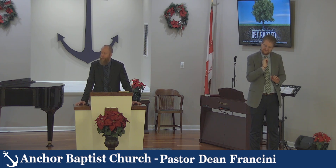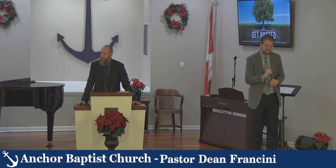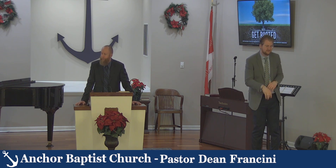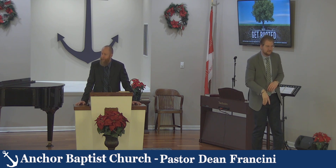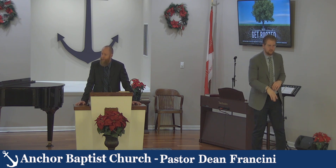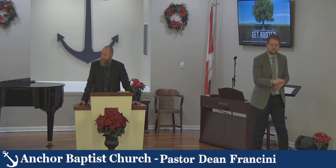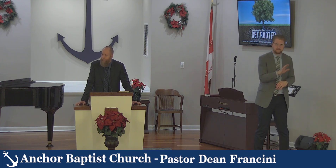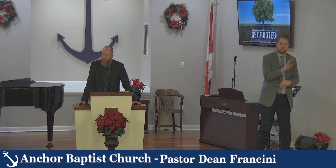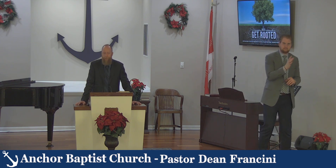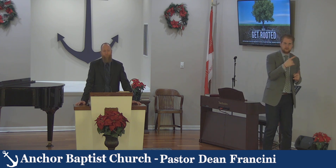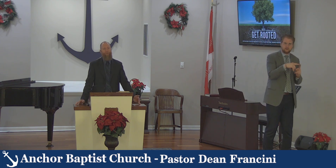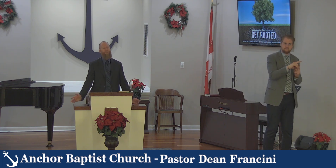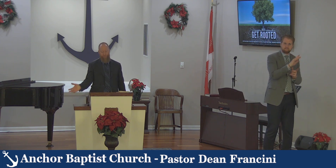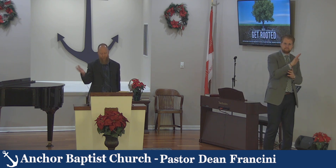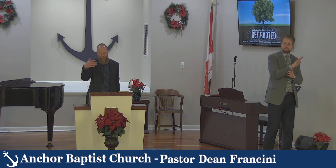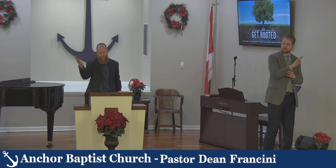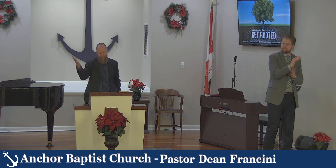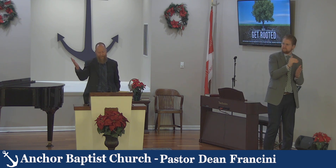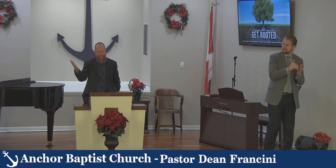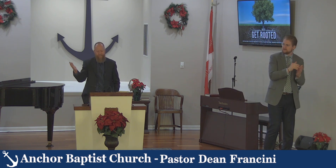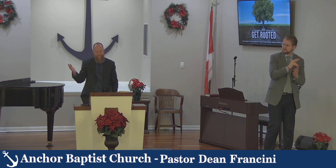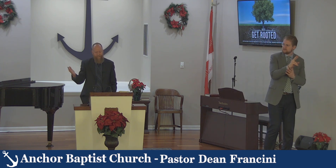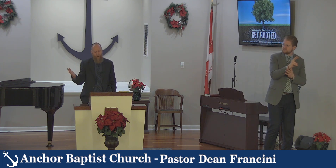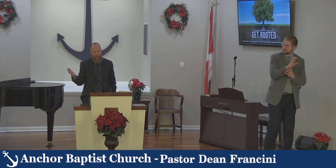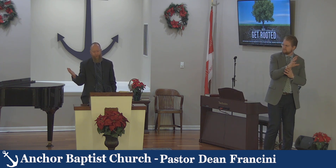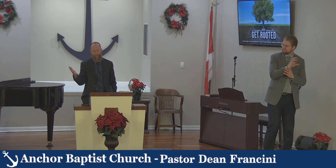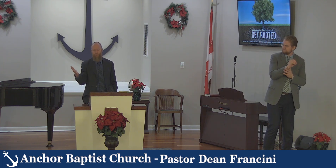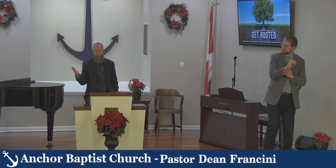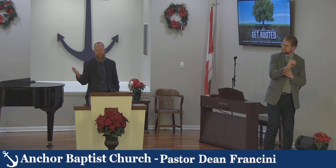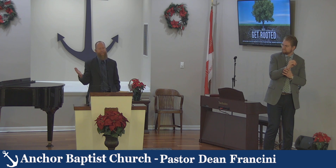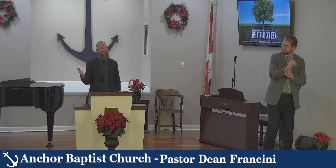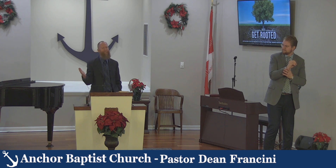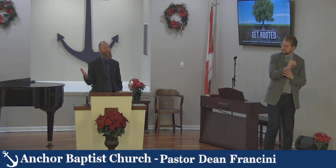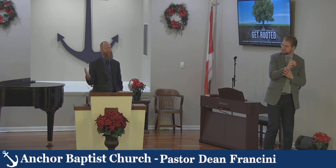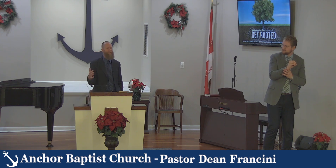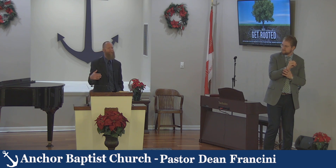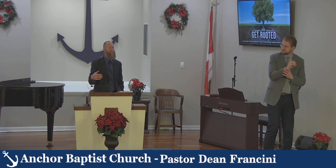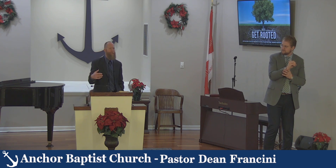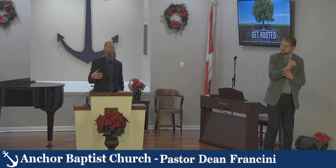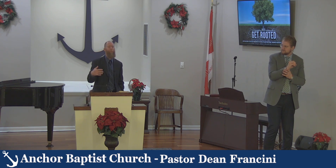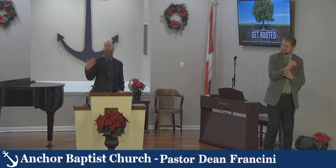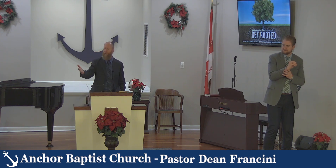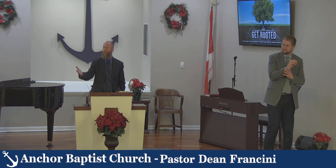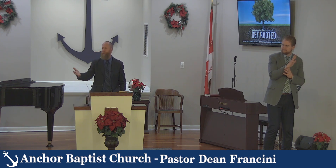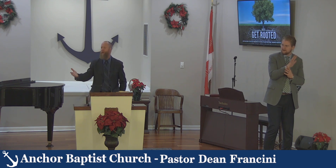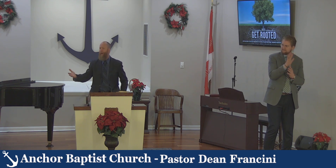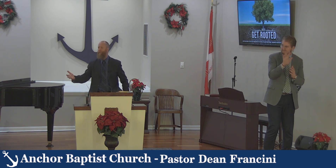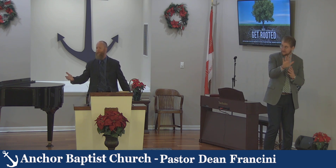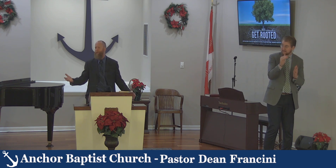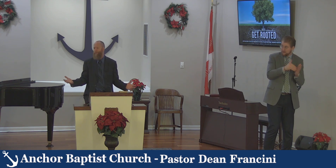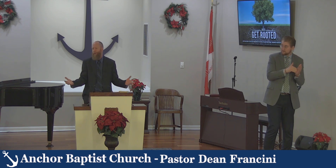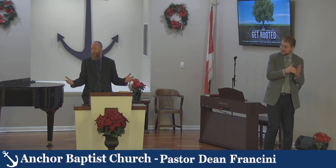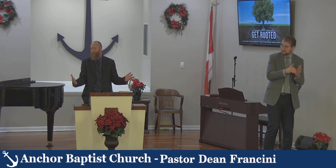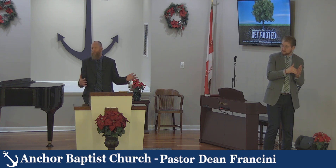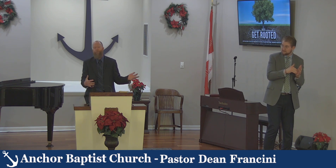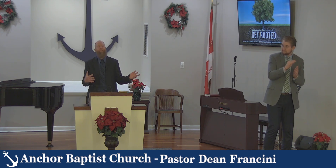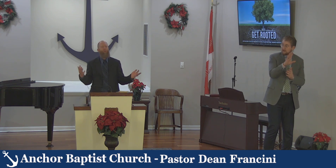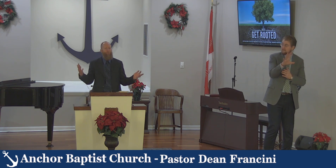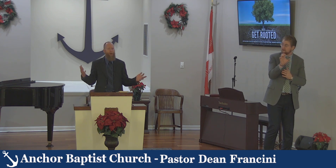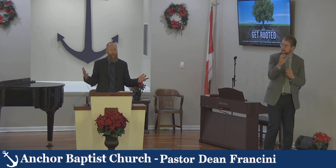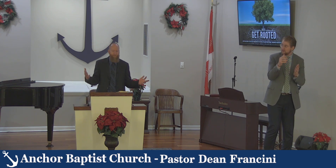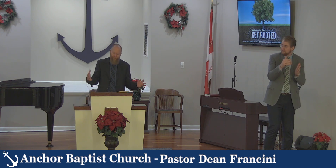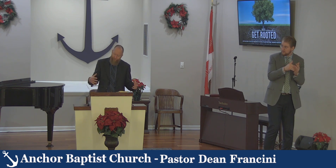25,550 days. Now you subtract about 1,820 days because that's approximately 5 years. So